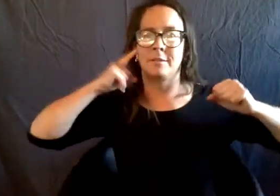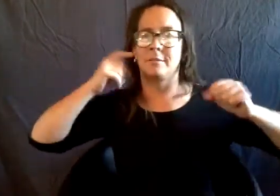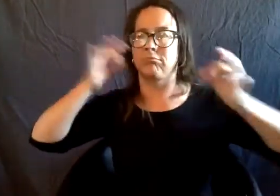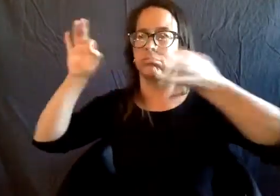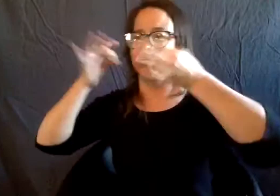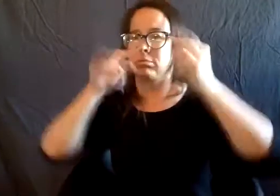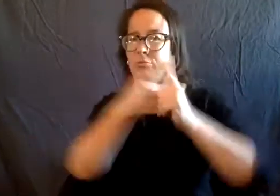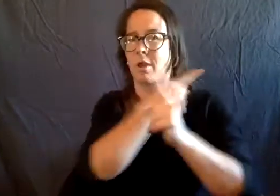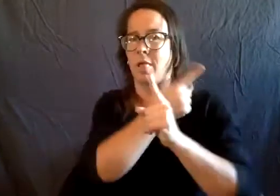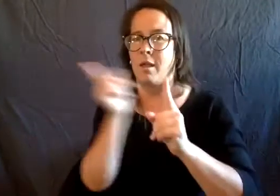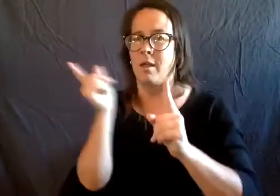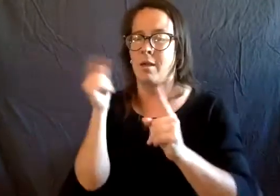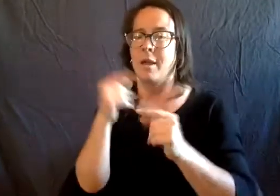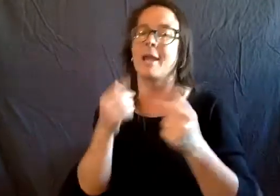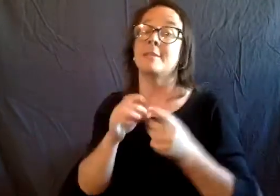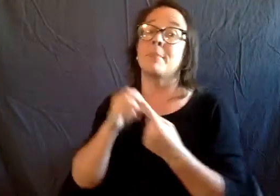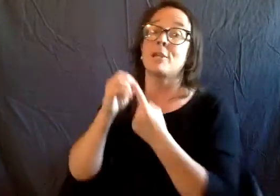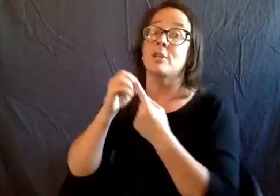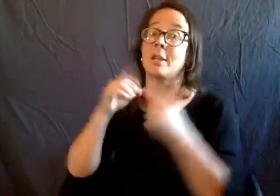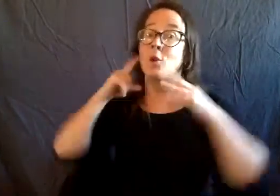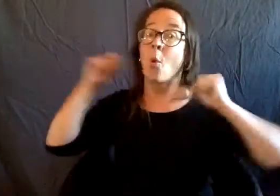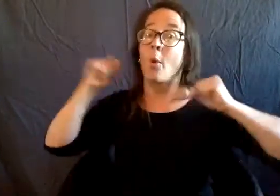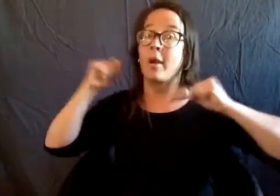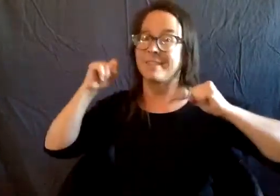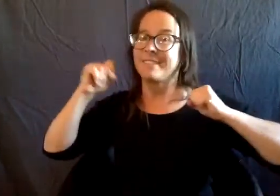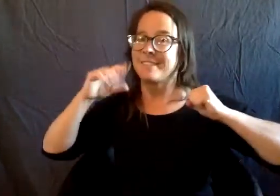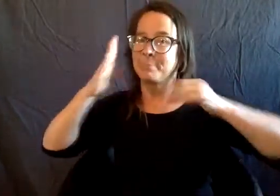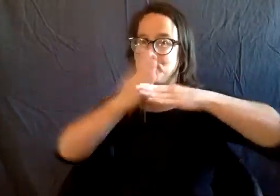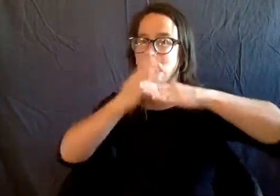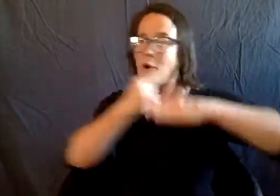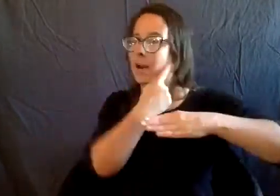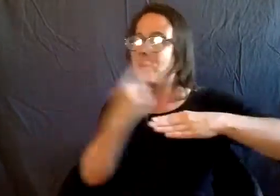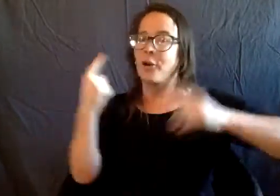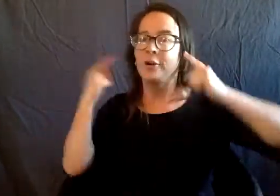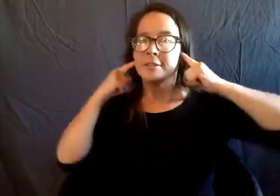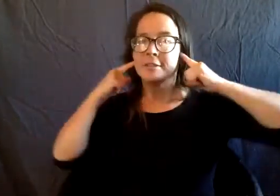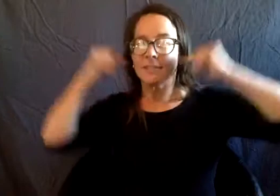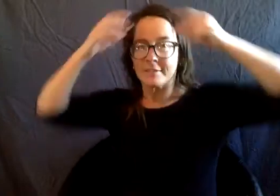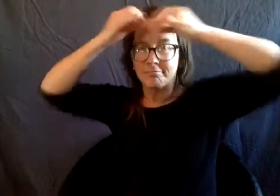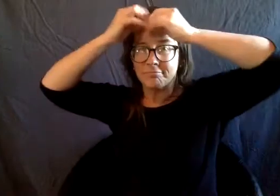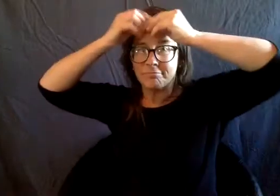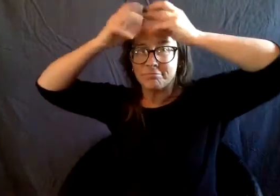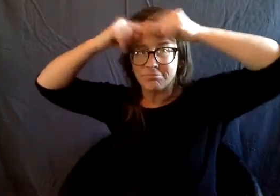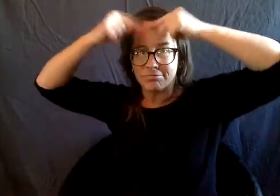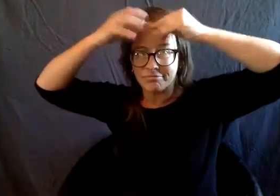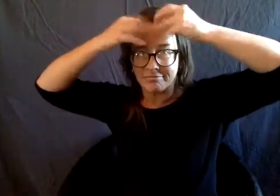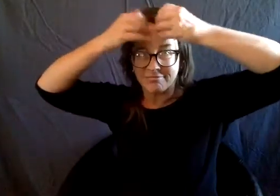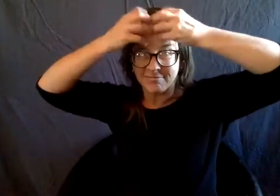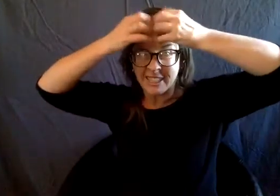on, particularly between our ears these days. So I went back to the literature too, and